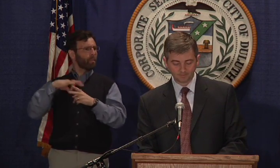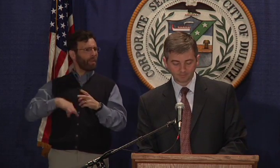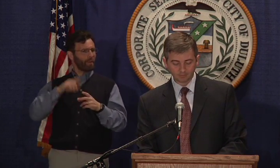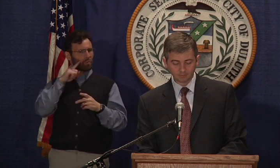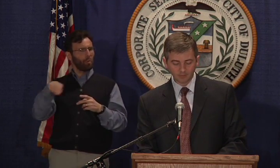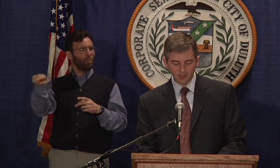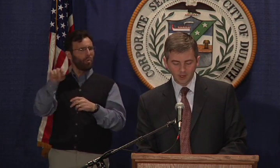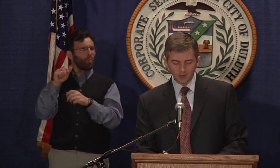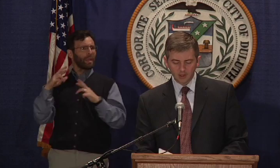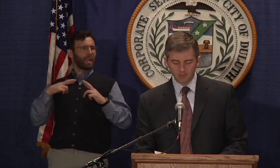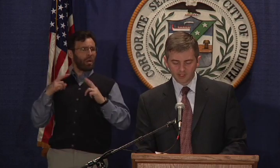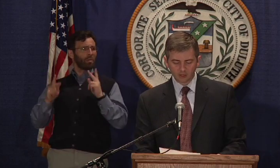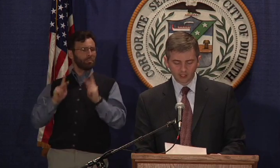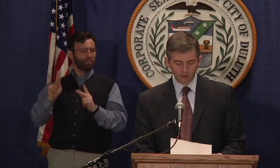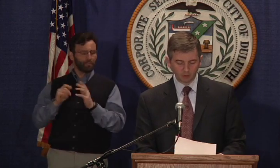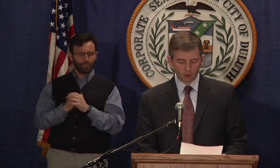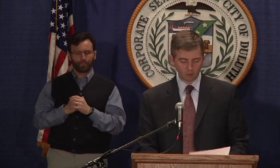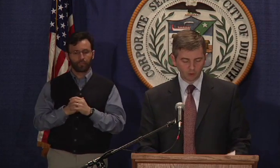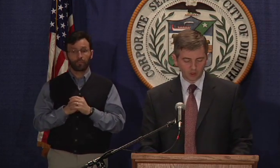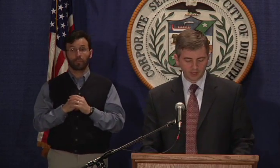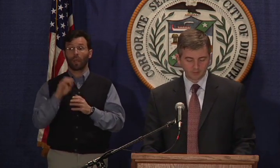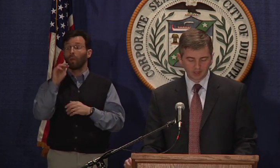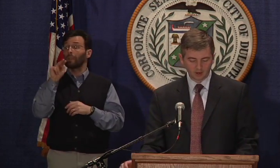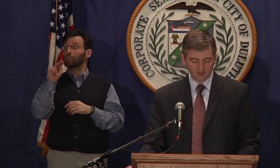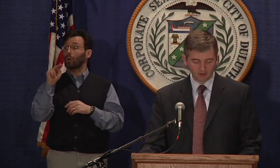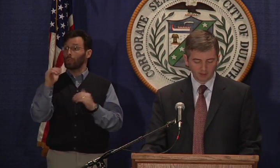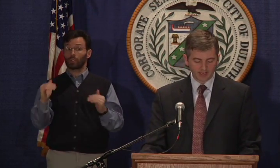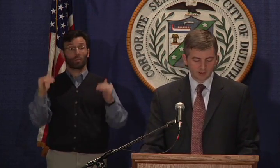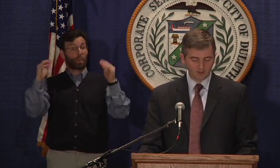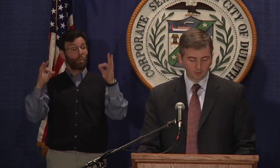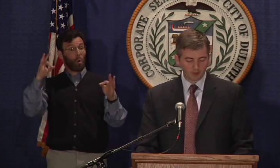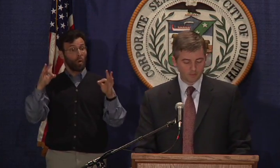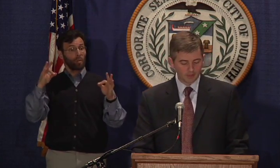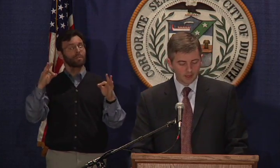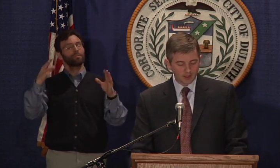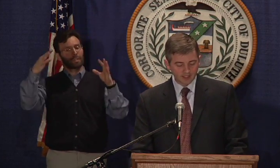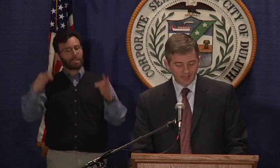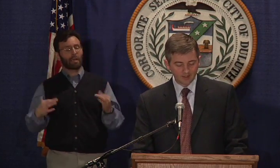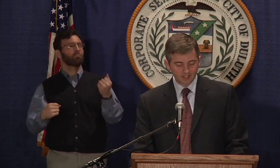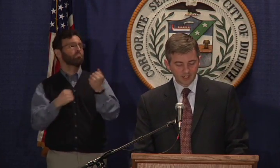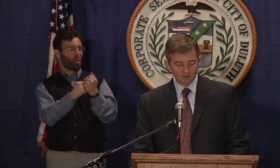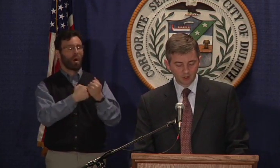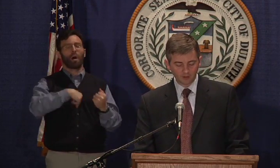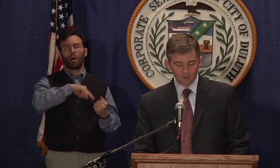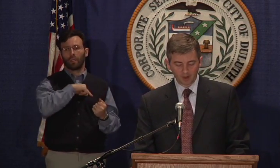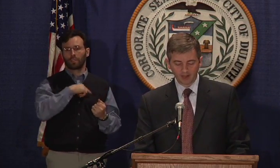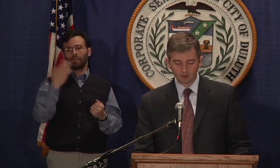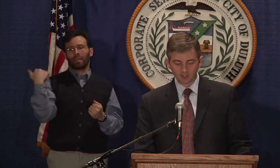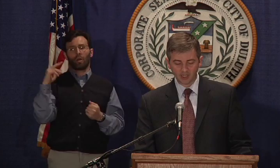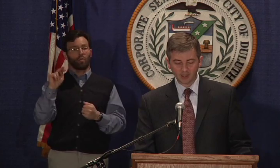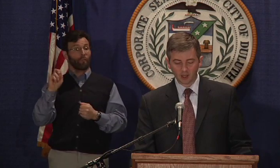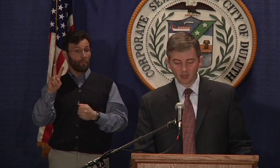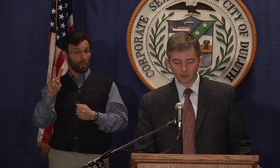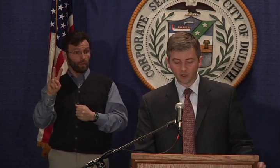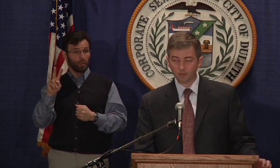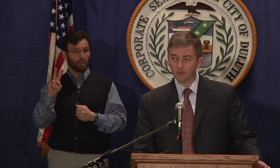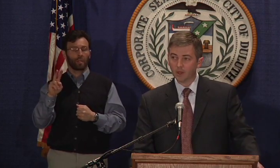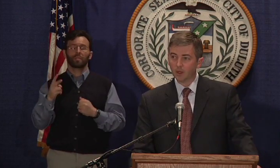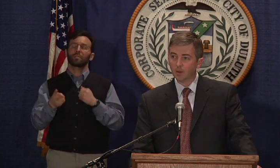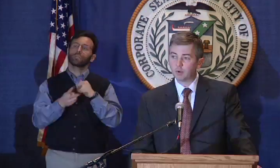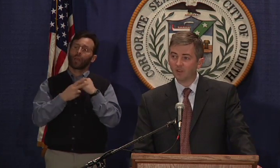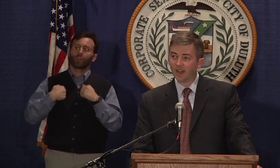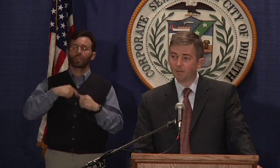retirees. The Minnesota Supreme Court ruling in our favor last November saved the city of Duluth from bankruptcy in the long